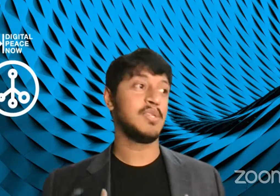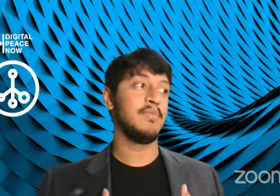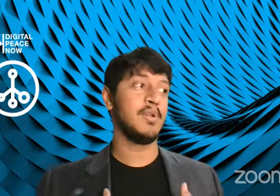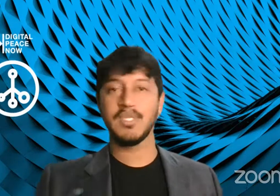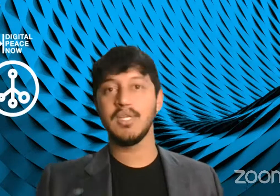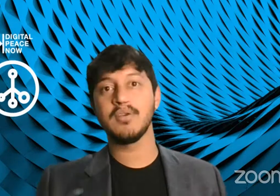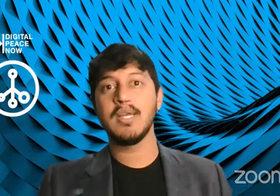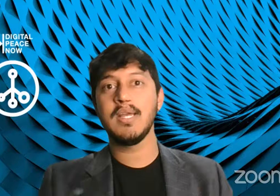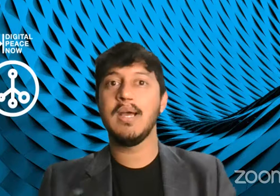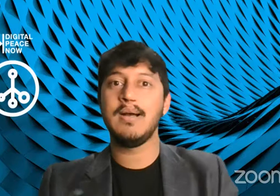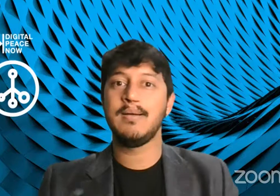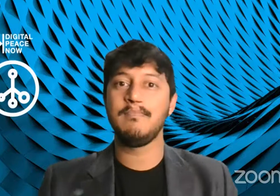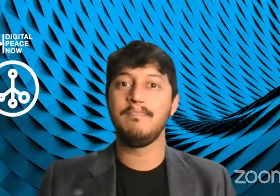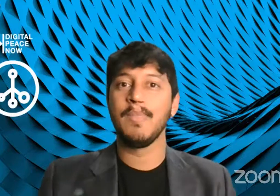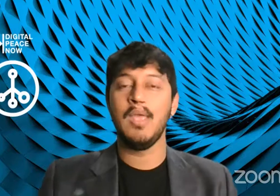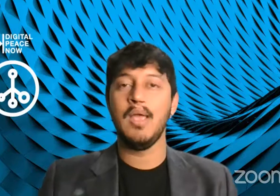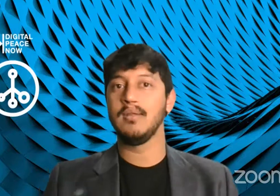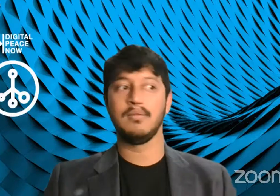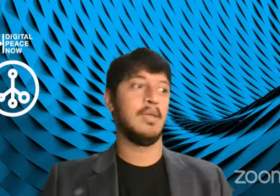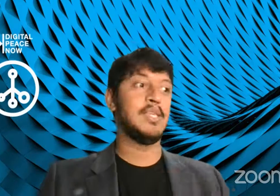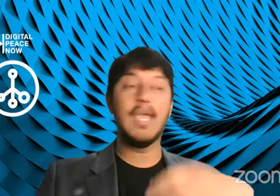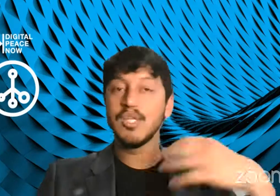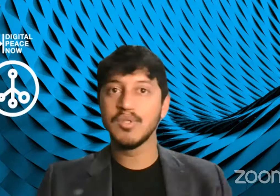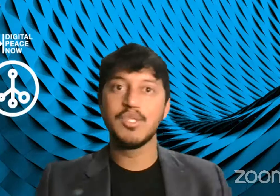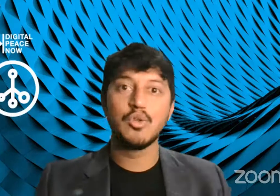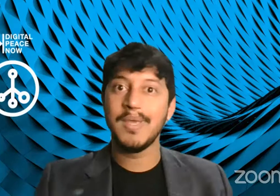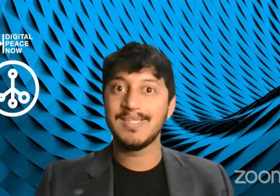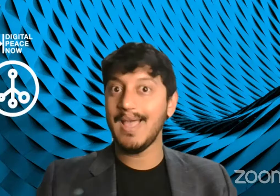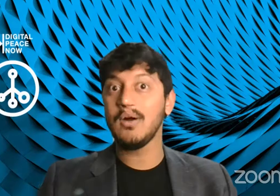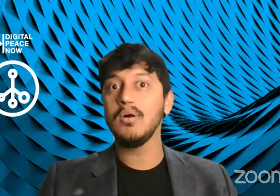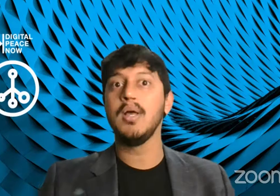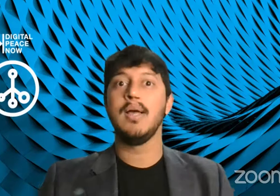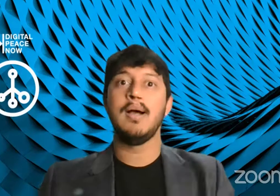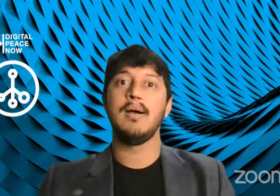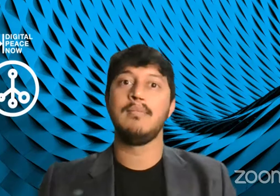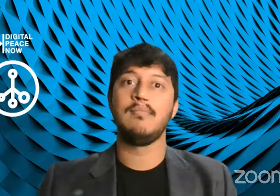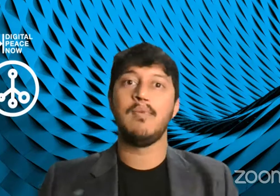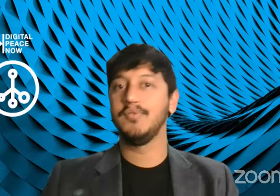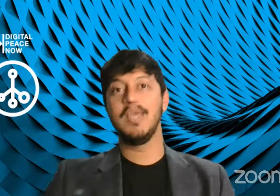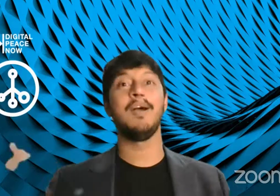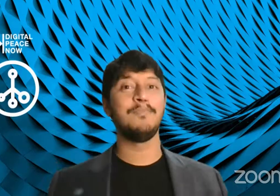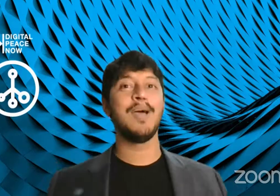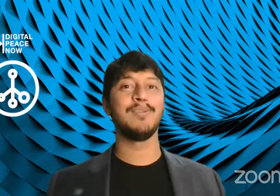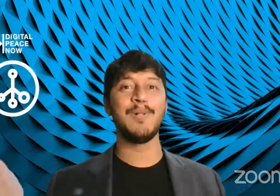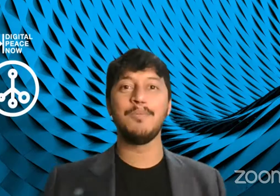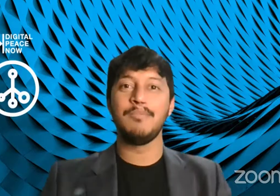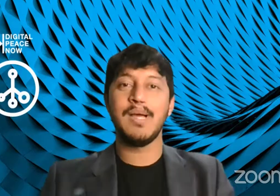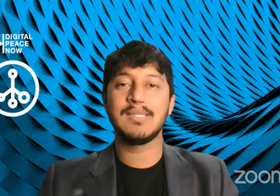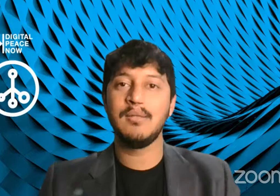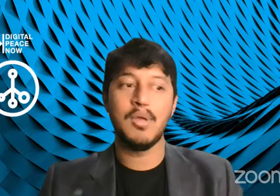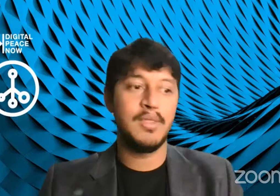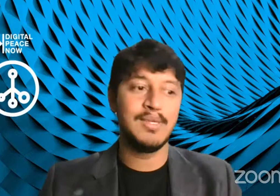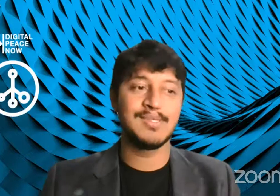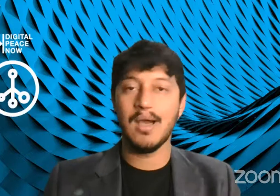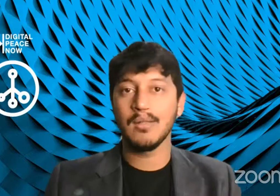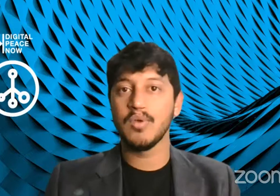was obviously volunteering and engaging with Digital Peace Now. Obviously, I'm now the global ambassador, but I think it started with